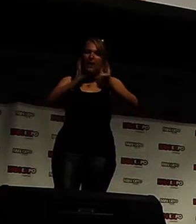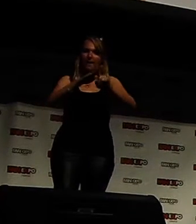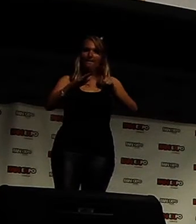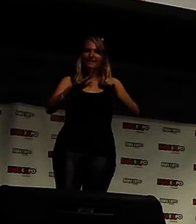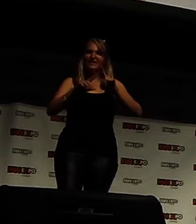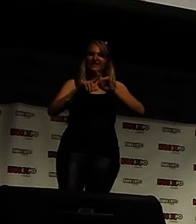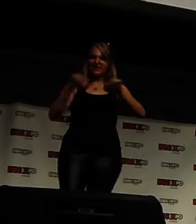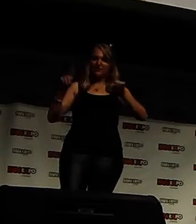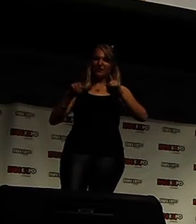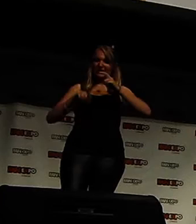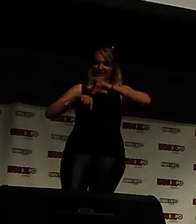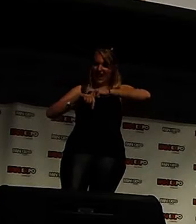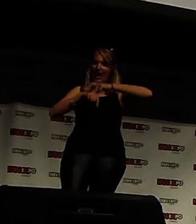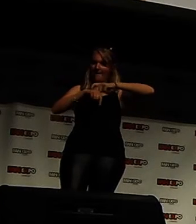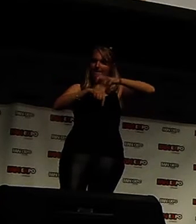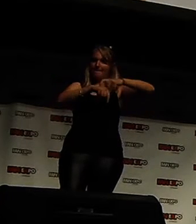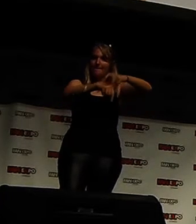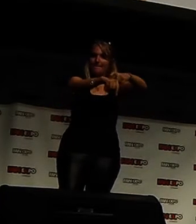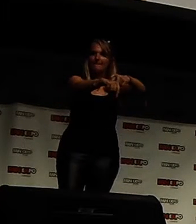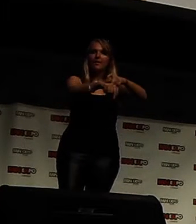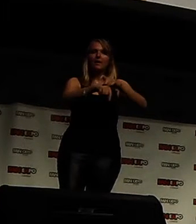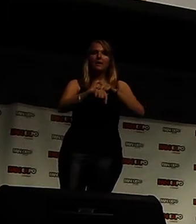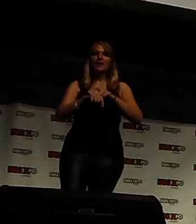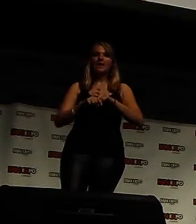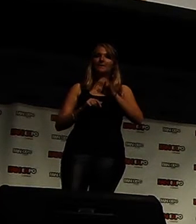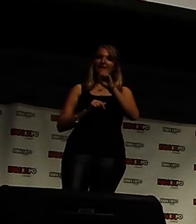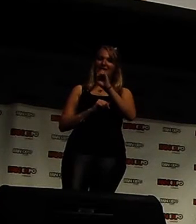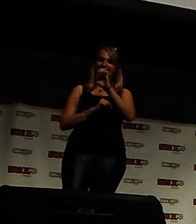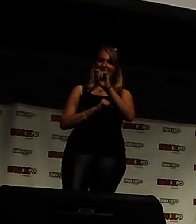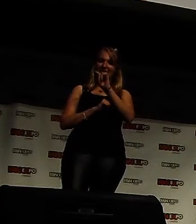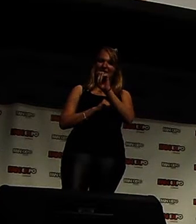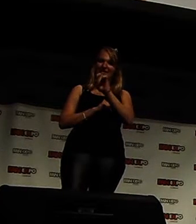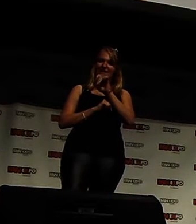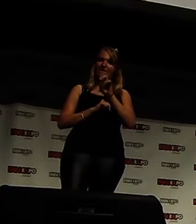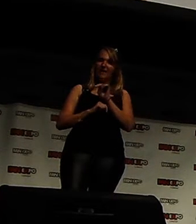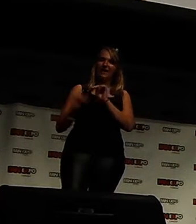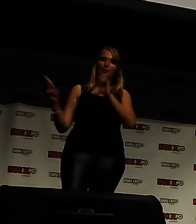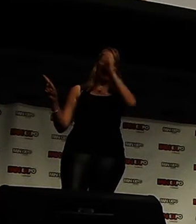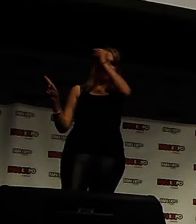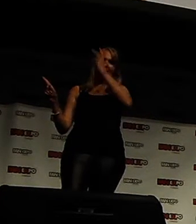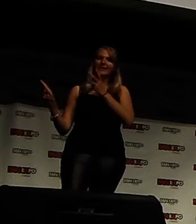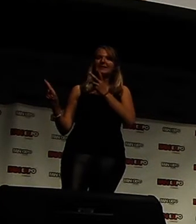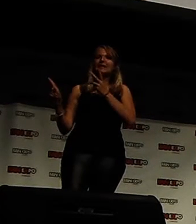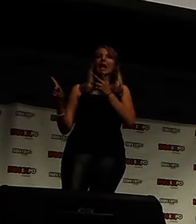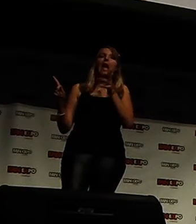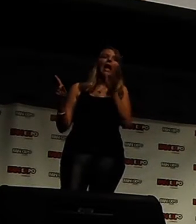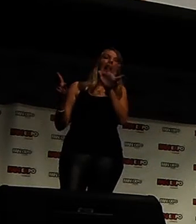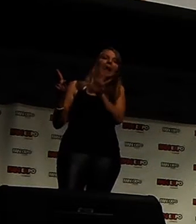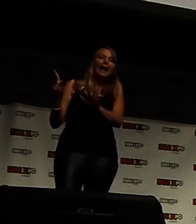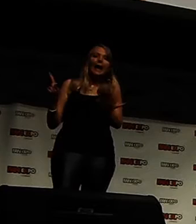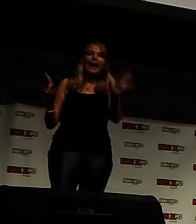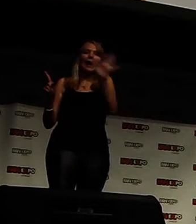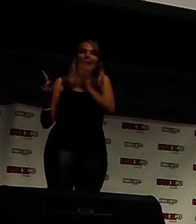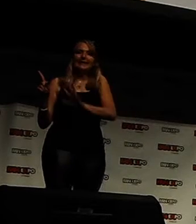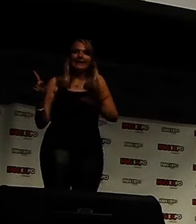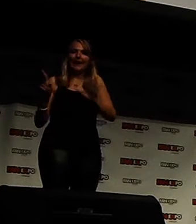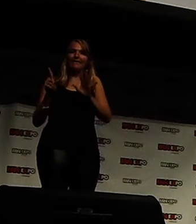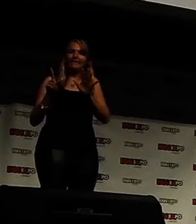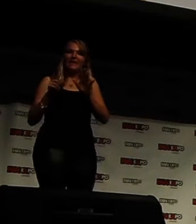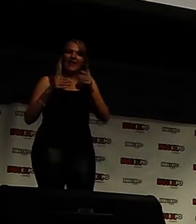why. Which is what Stephen does a lot often, is we kind of know a general arc of the season, but we don't know